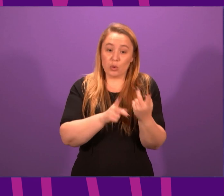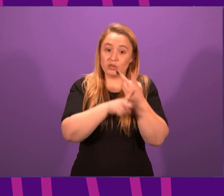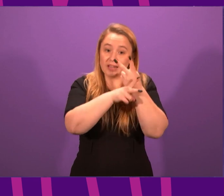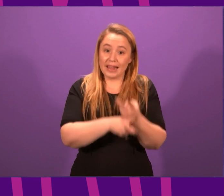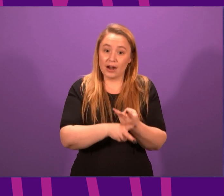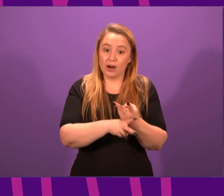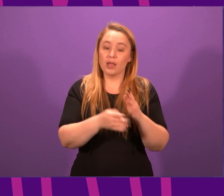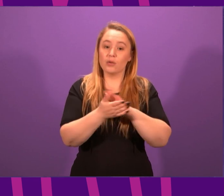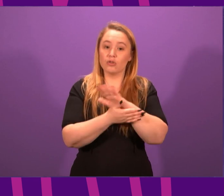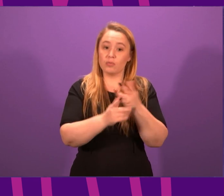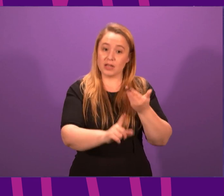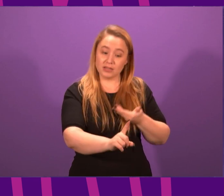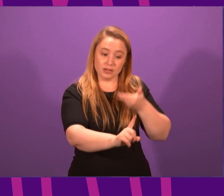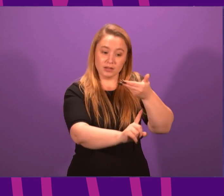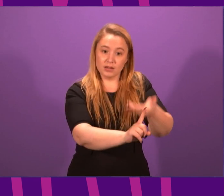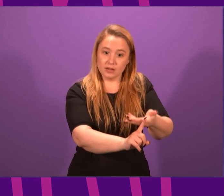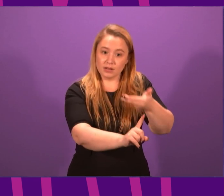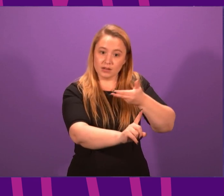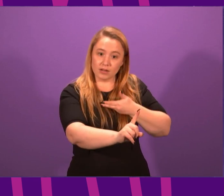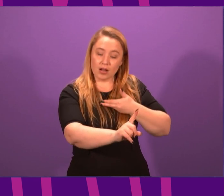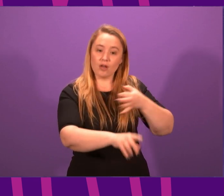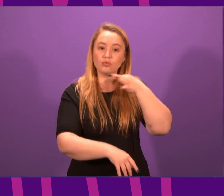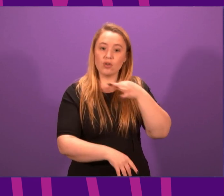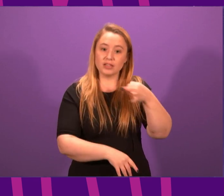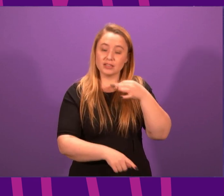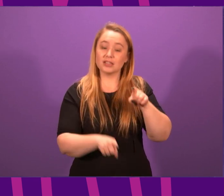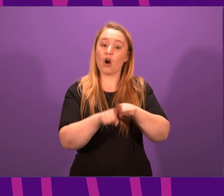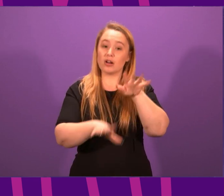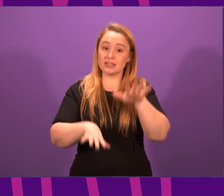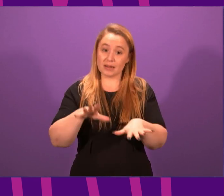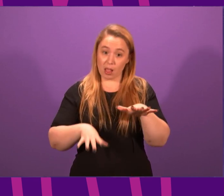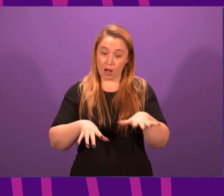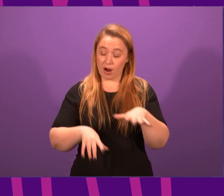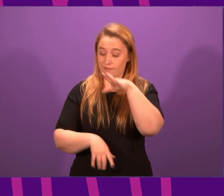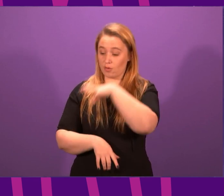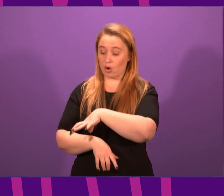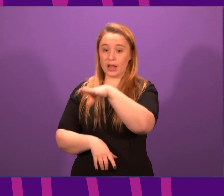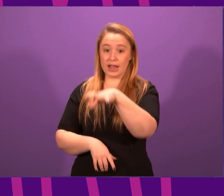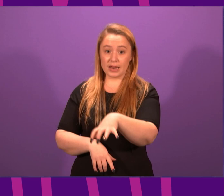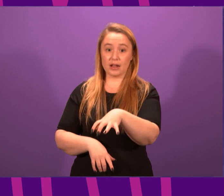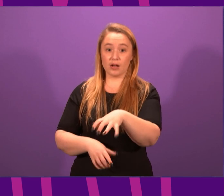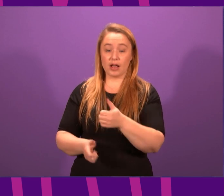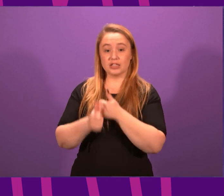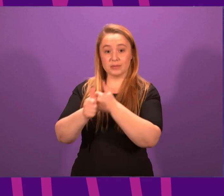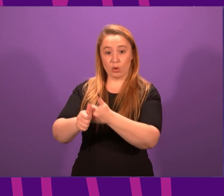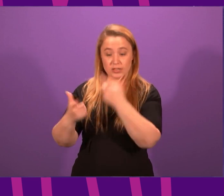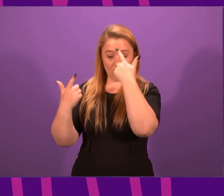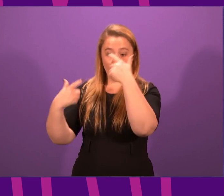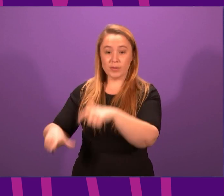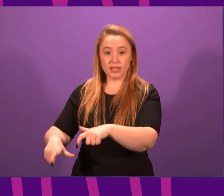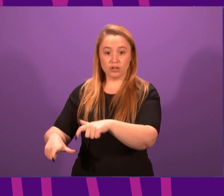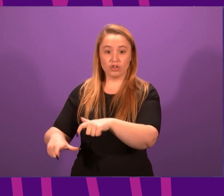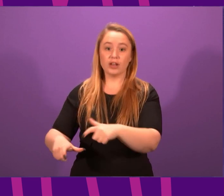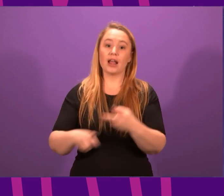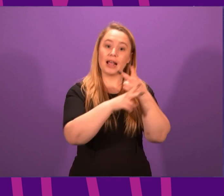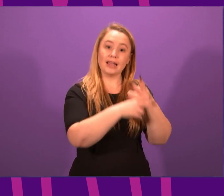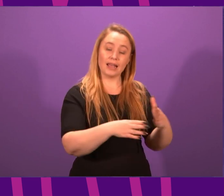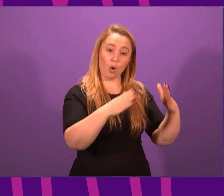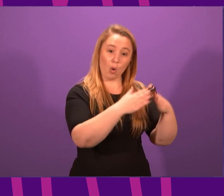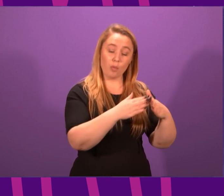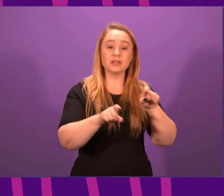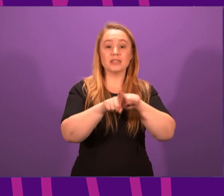infection risks that apply to care homes are similar to these complexes. And people in supported accommodation like this are subject to the